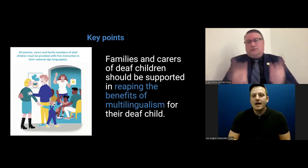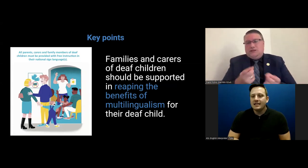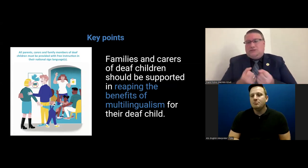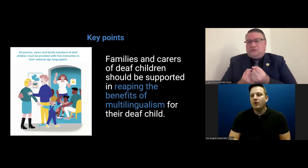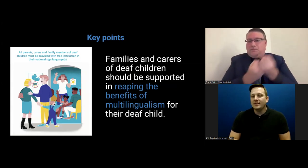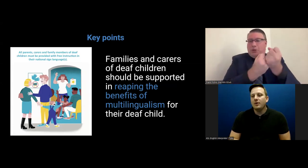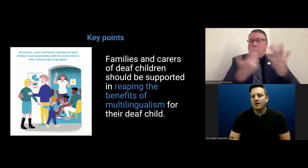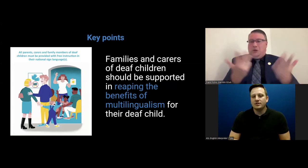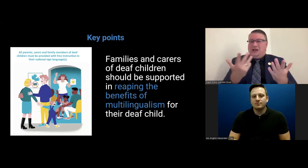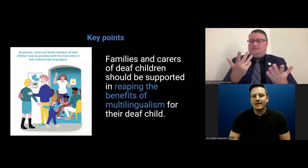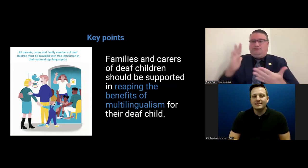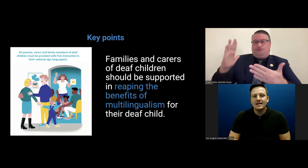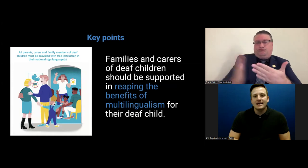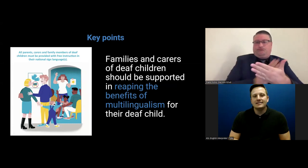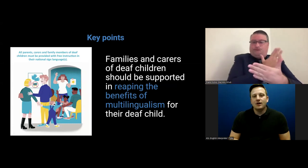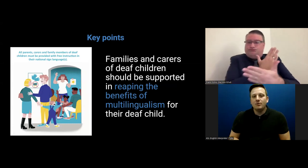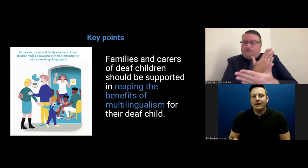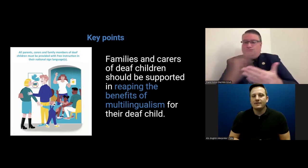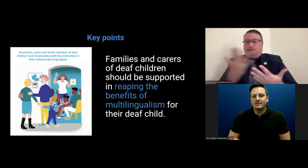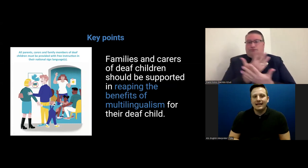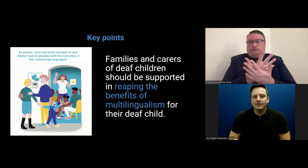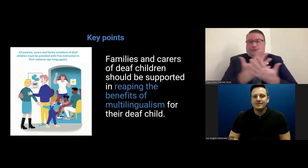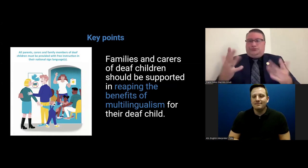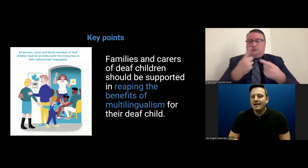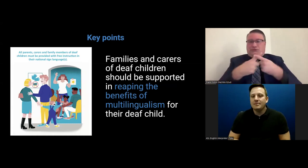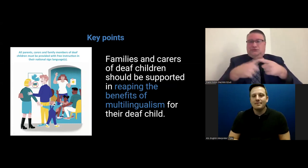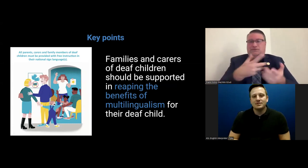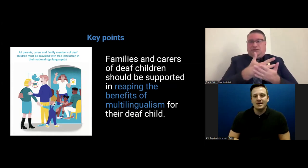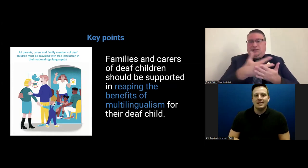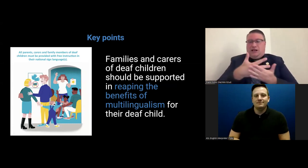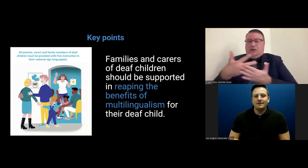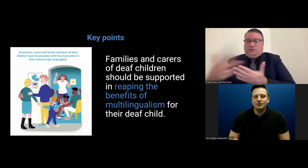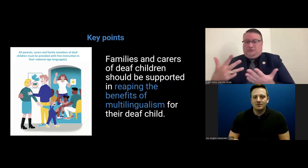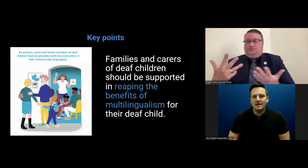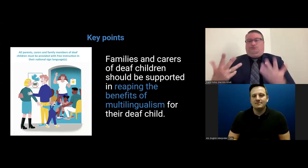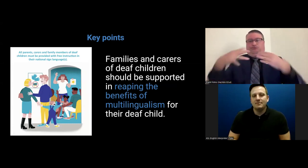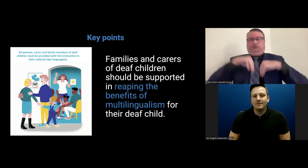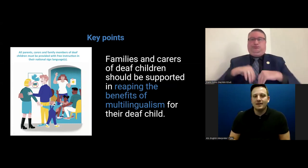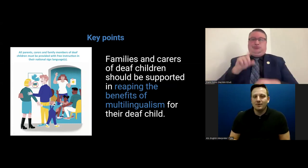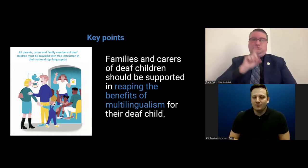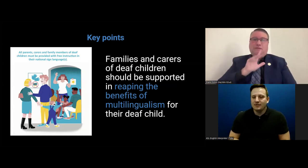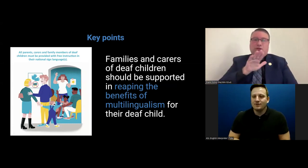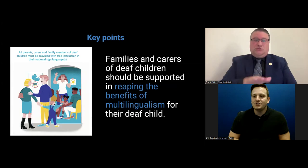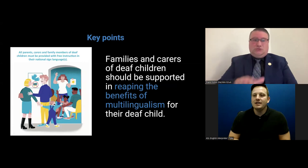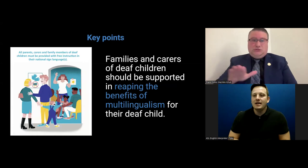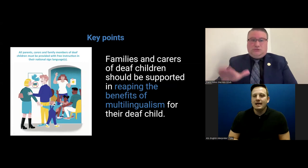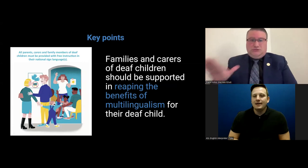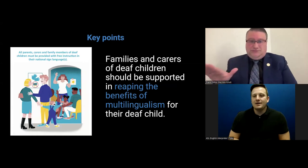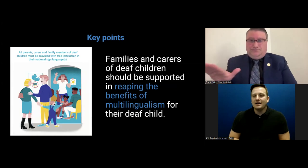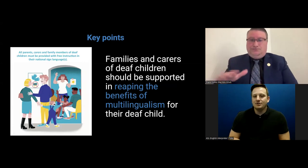A key point that we wanted to raise is that all parents, carers, and family members of deaf children must be provided with free instruction in their national